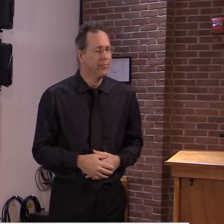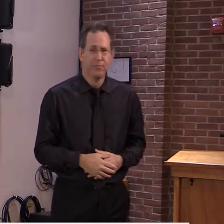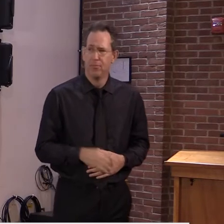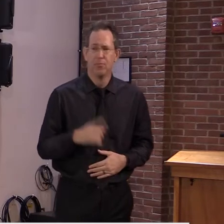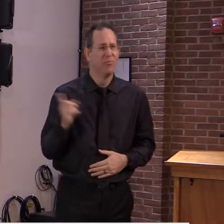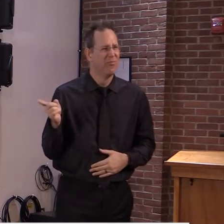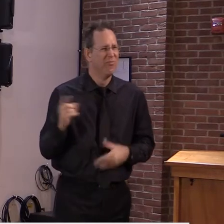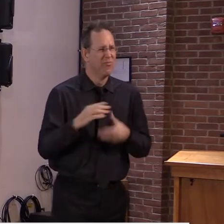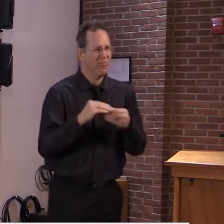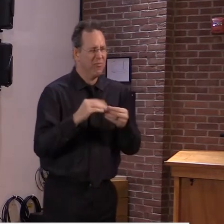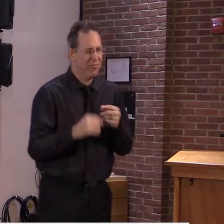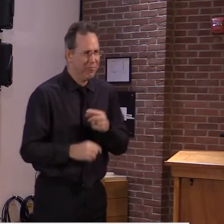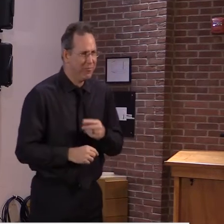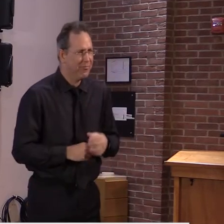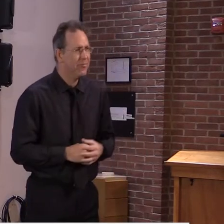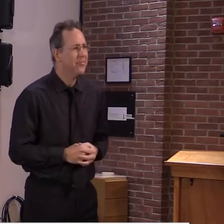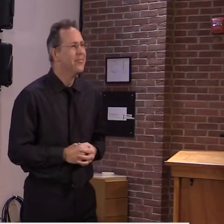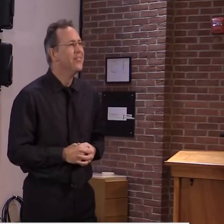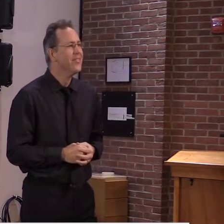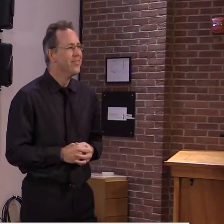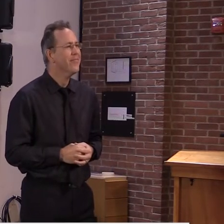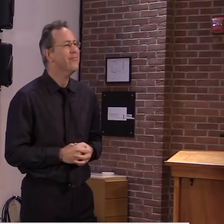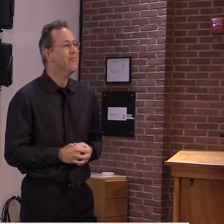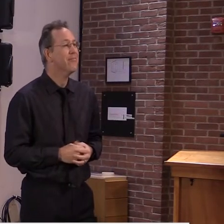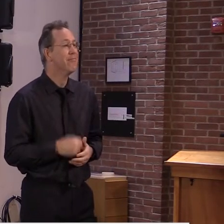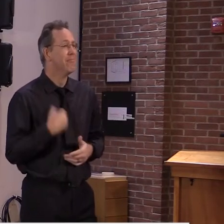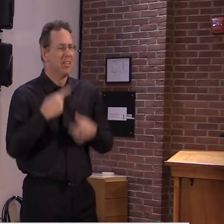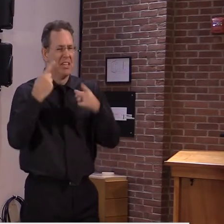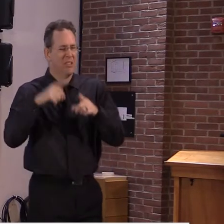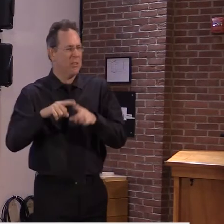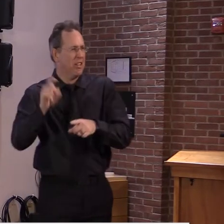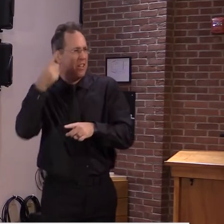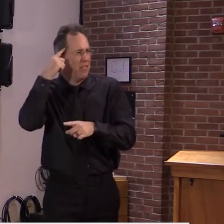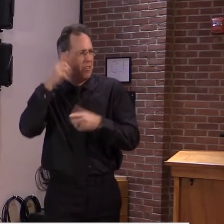Levine? I just echo what the governor said.